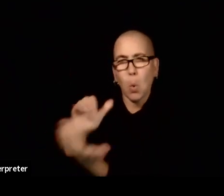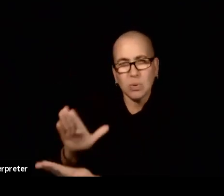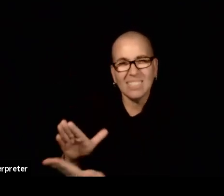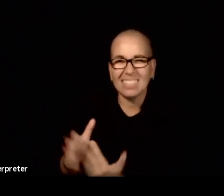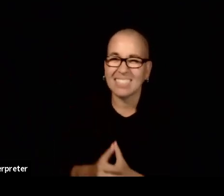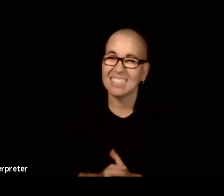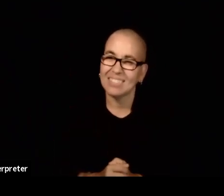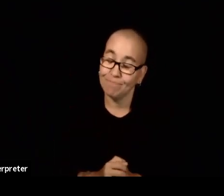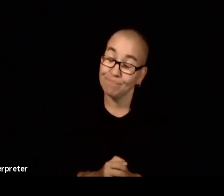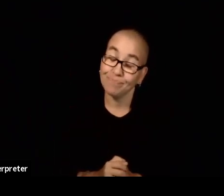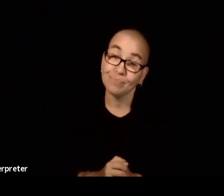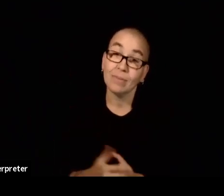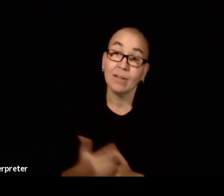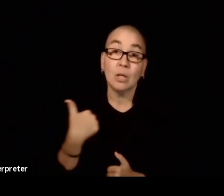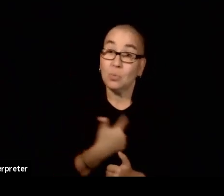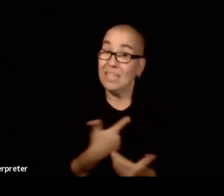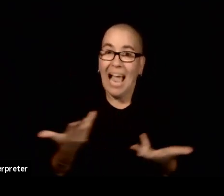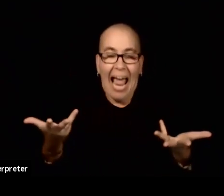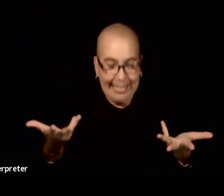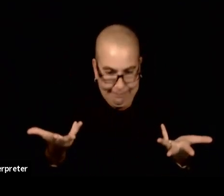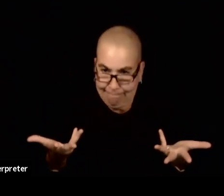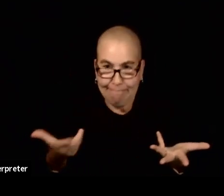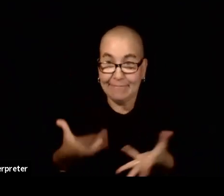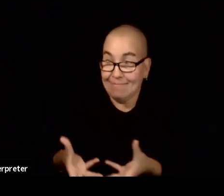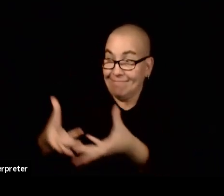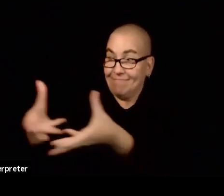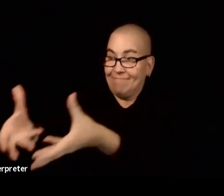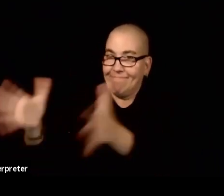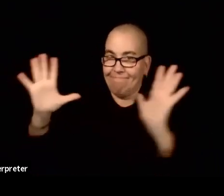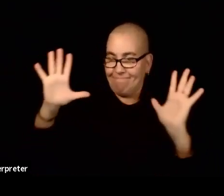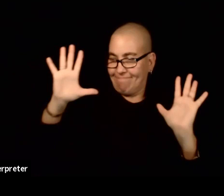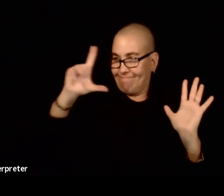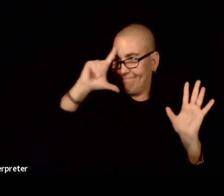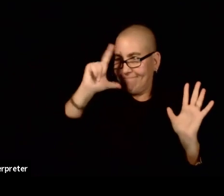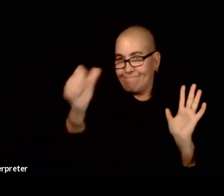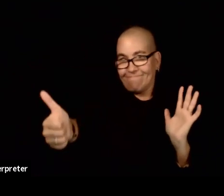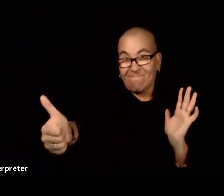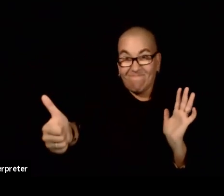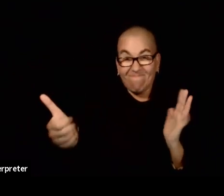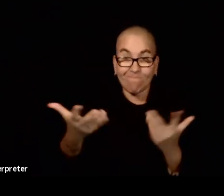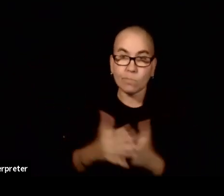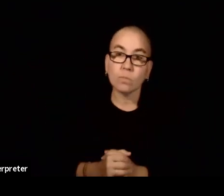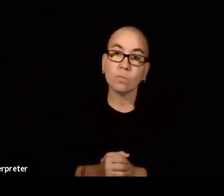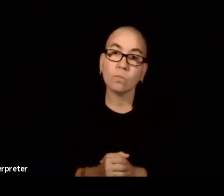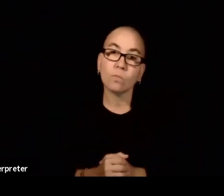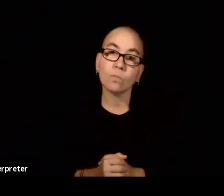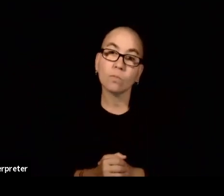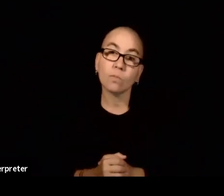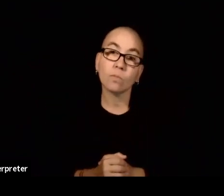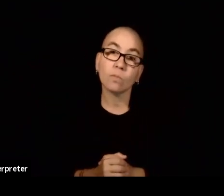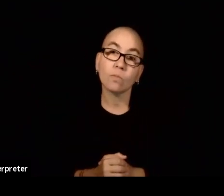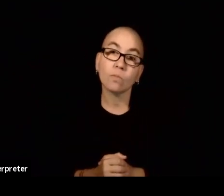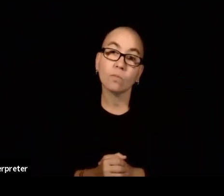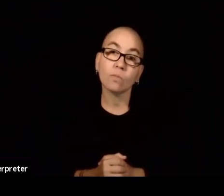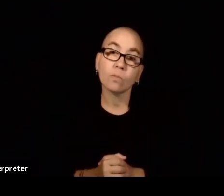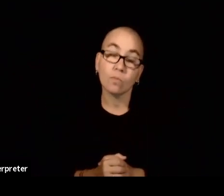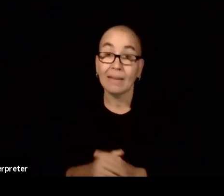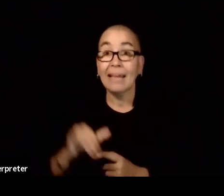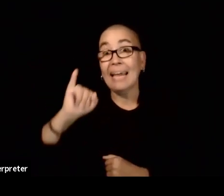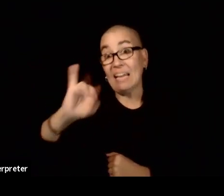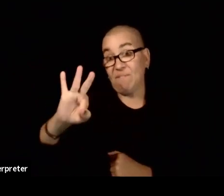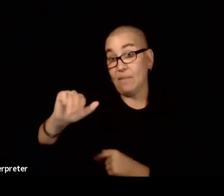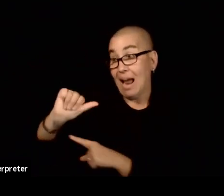than the Attorney General's office has gotten involved, and you may want to reach out to them. I think they have just recently put